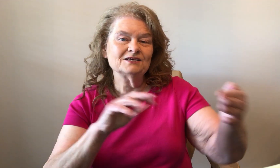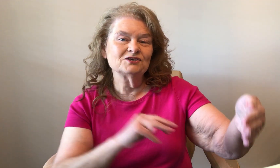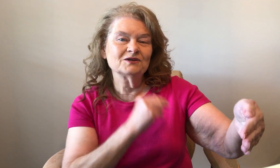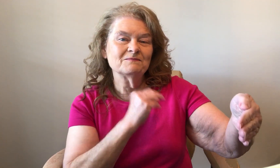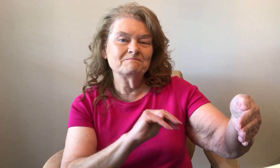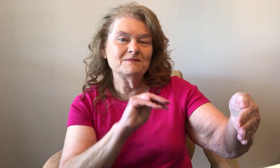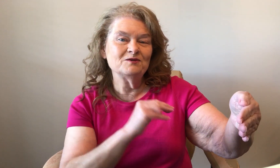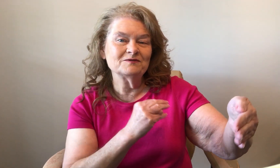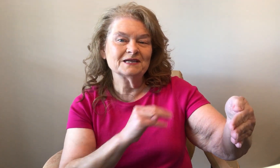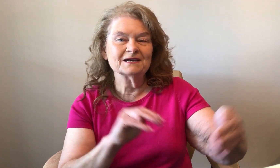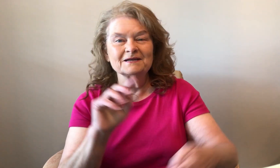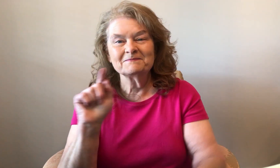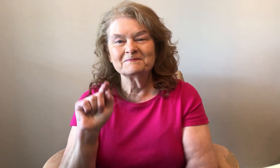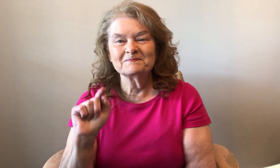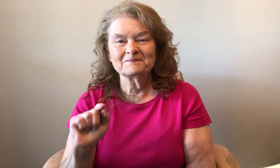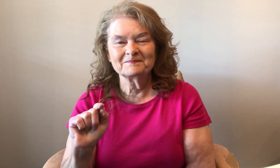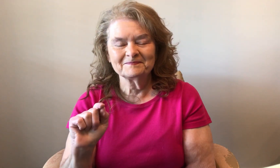Spanish music?